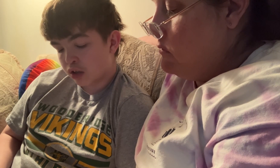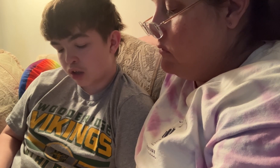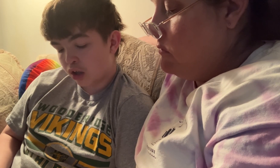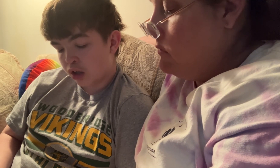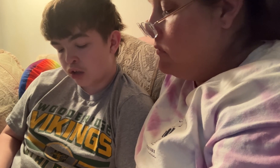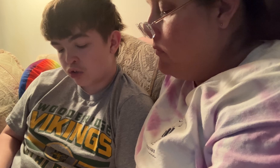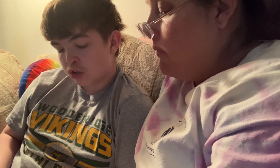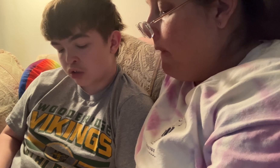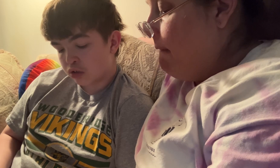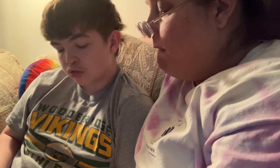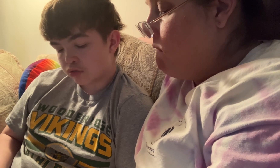detestation.